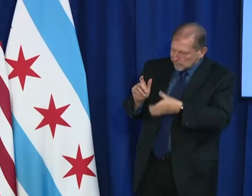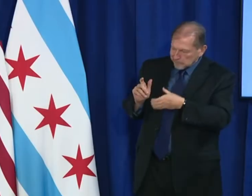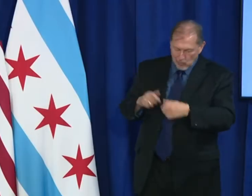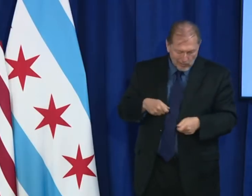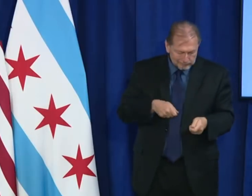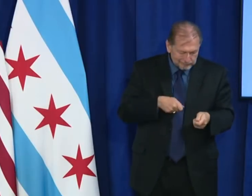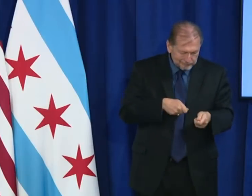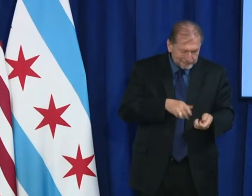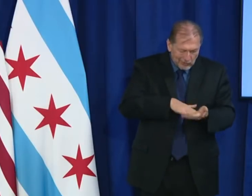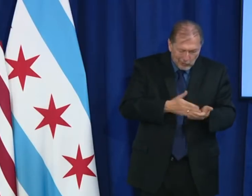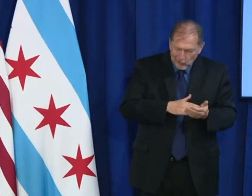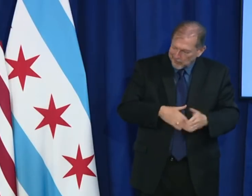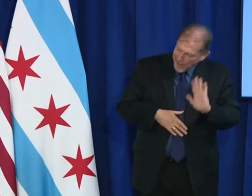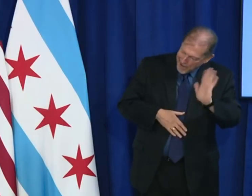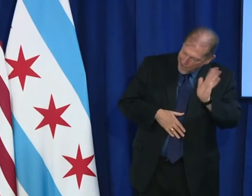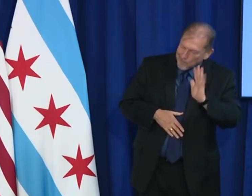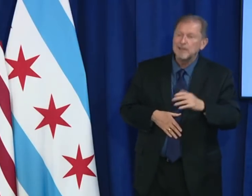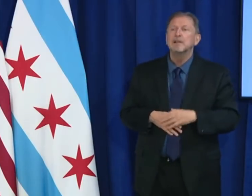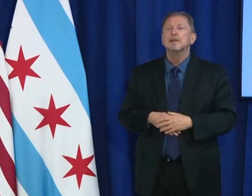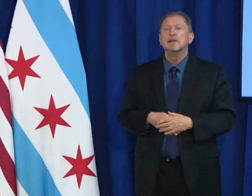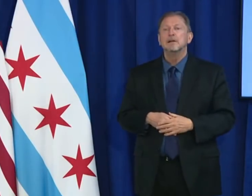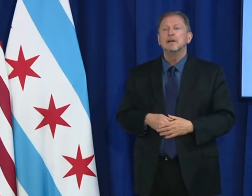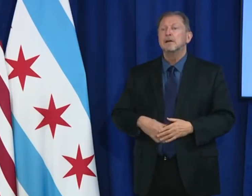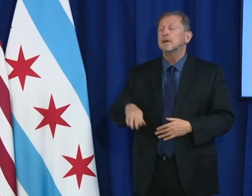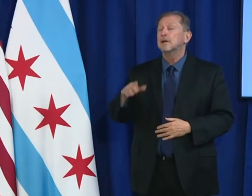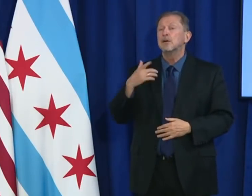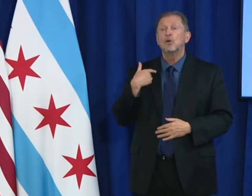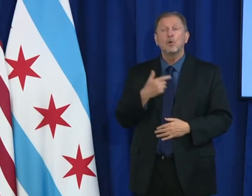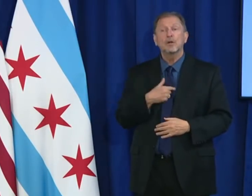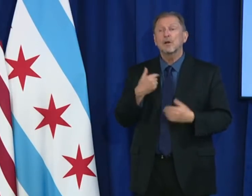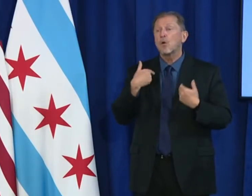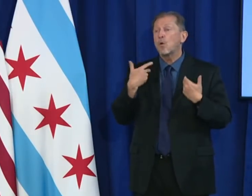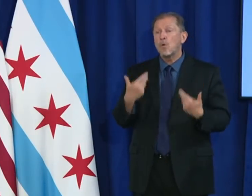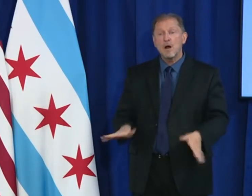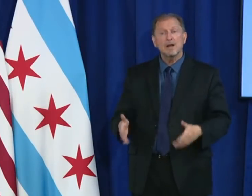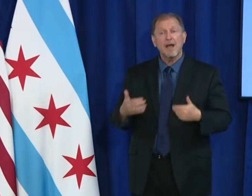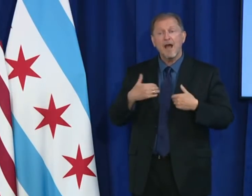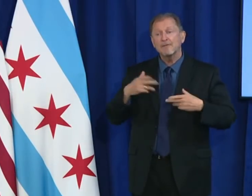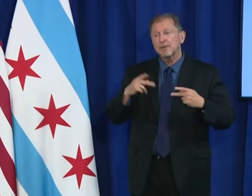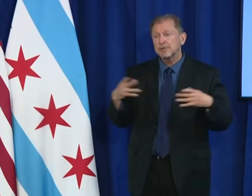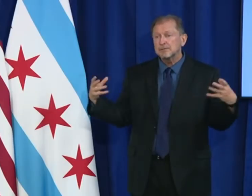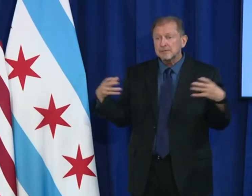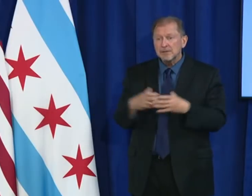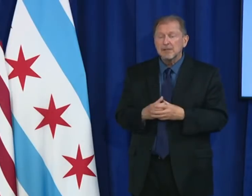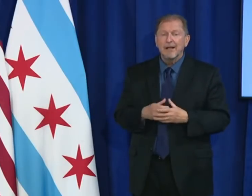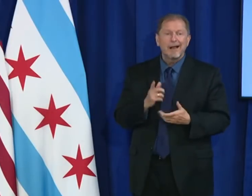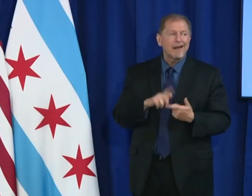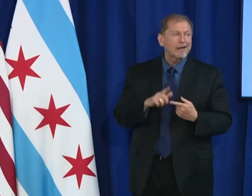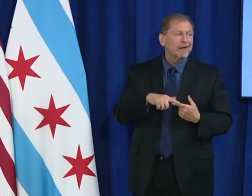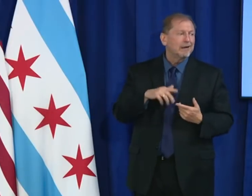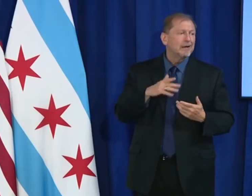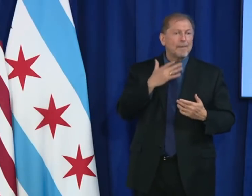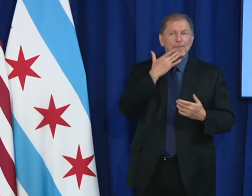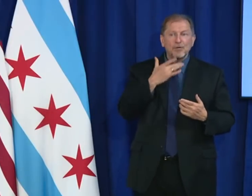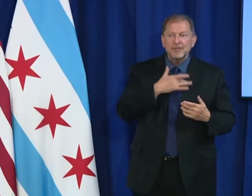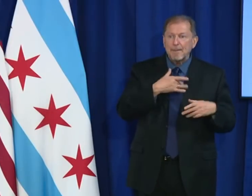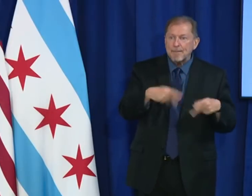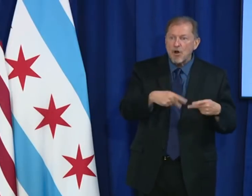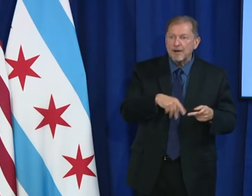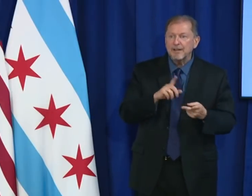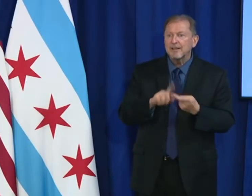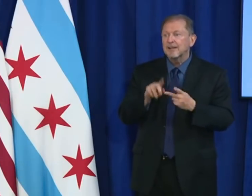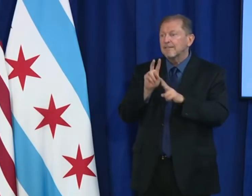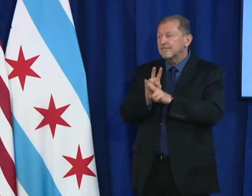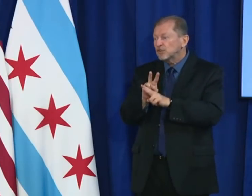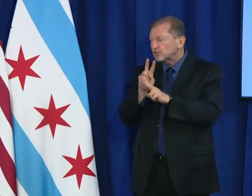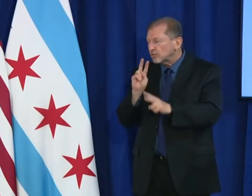number of these really sad investigations that we do where people get together for birthday parties and funerals and weddings